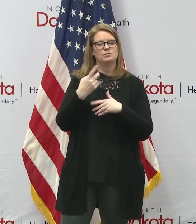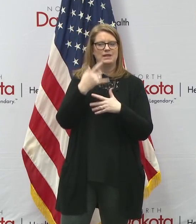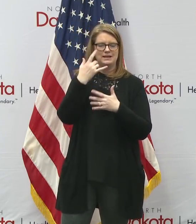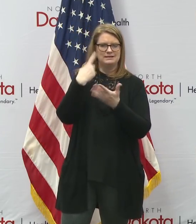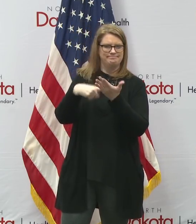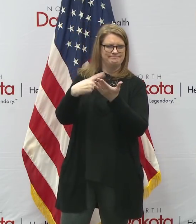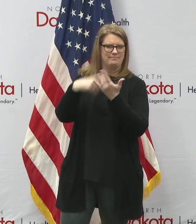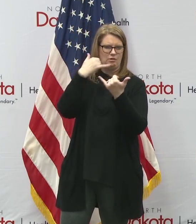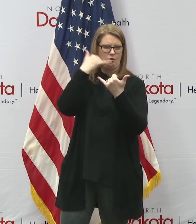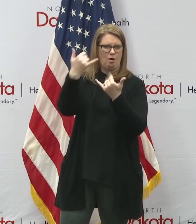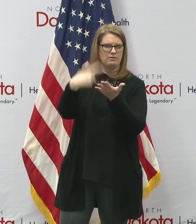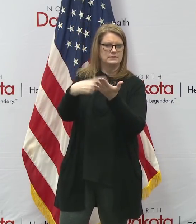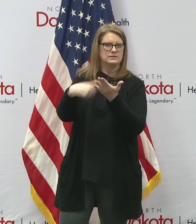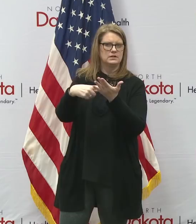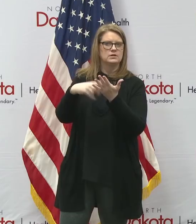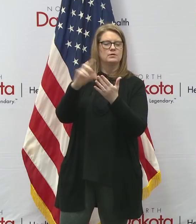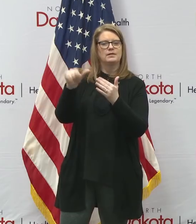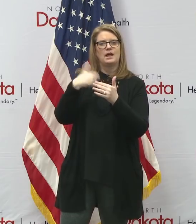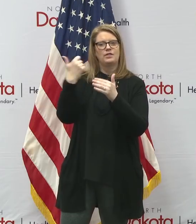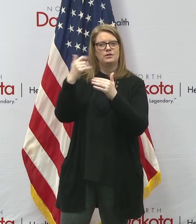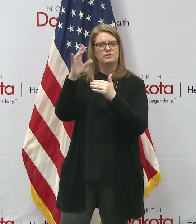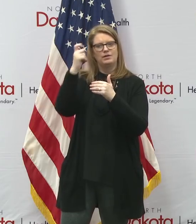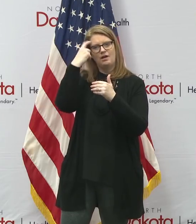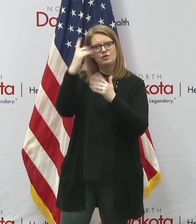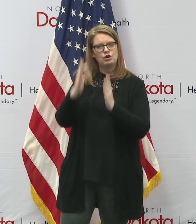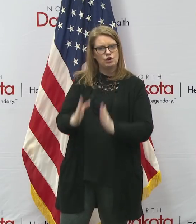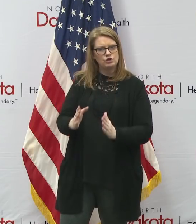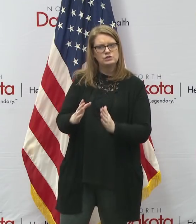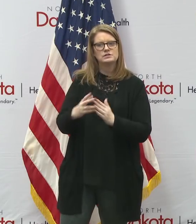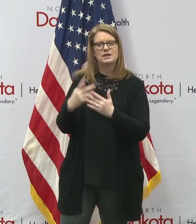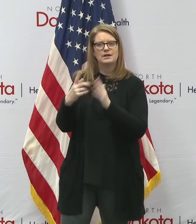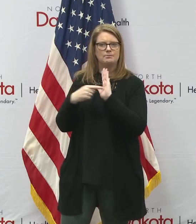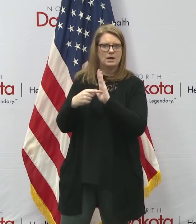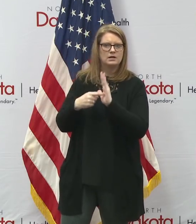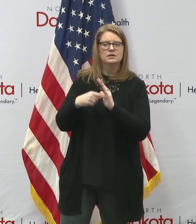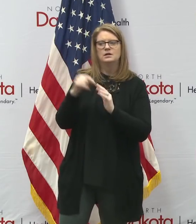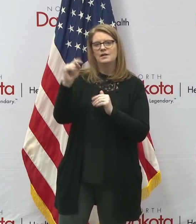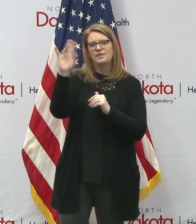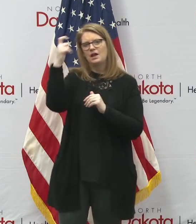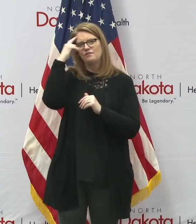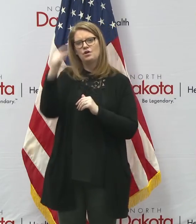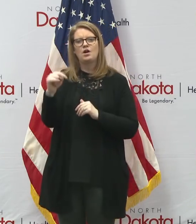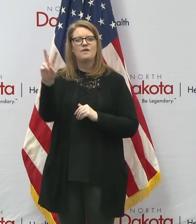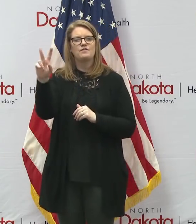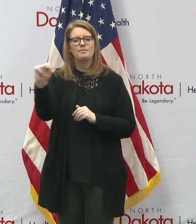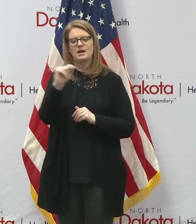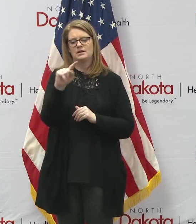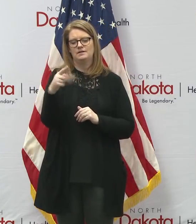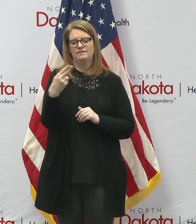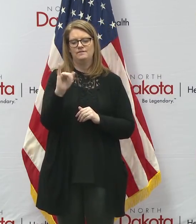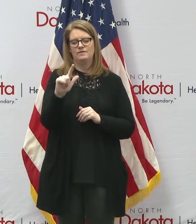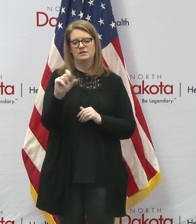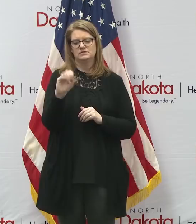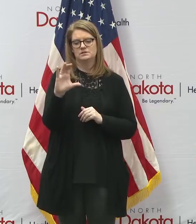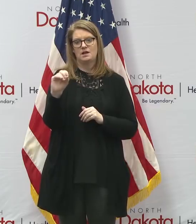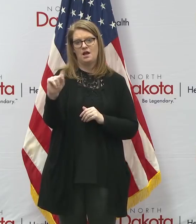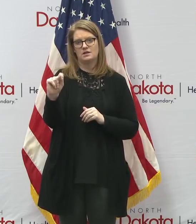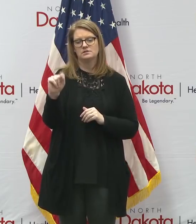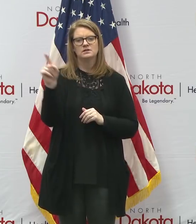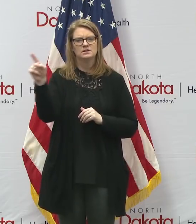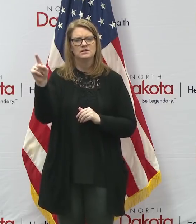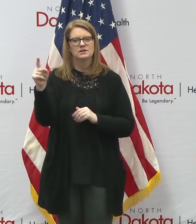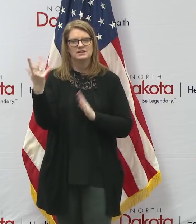governors where one of the topics was modeling. Coming out of that, I got a reach out from Governor of Vermont, Phil Scott, who's